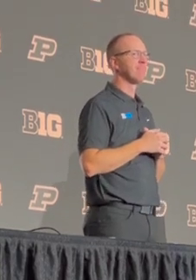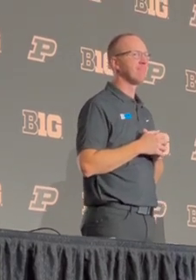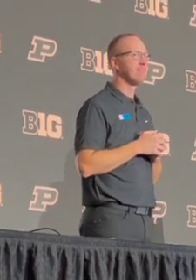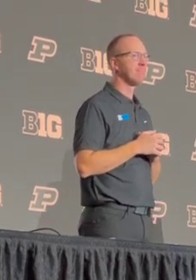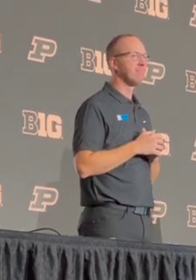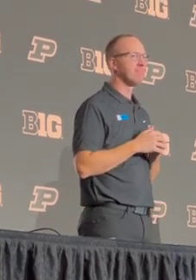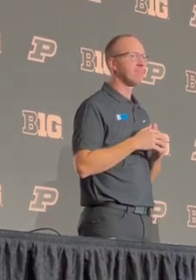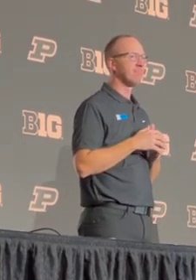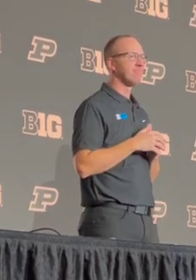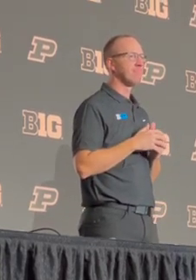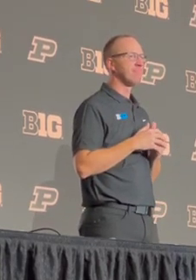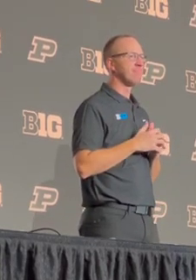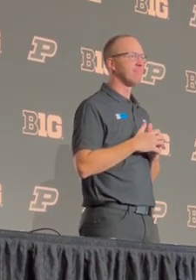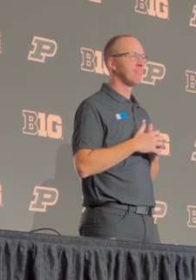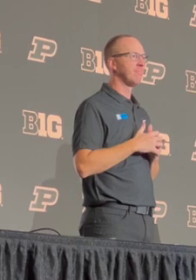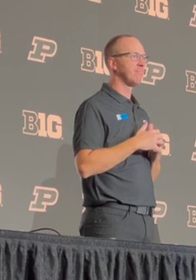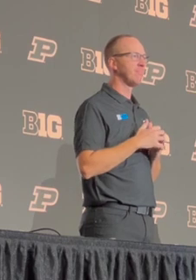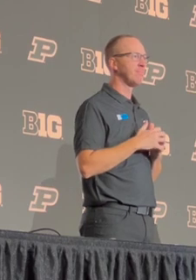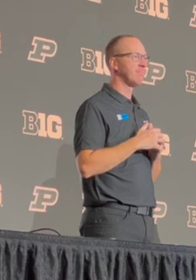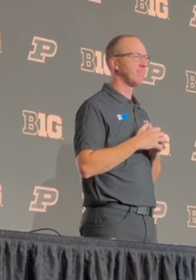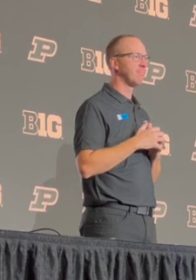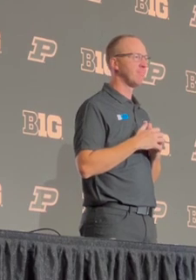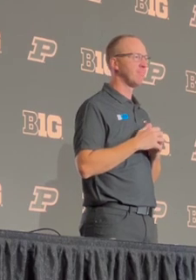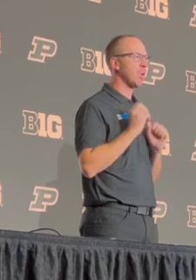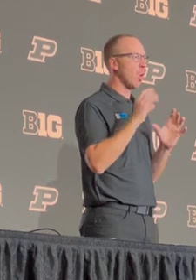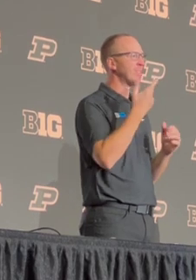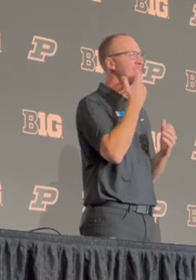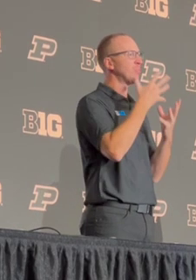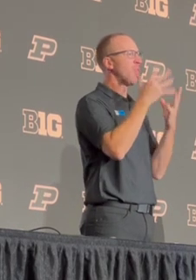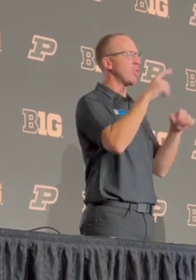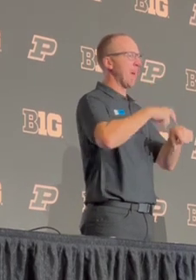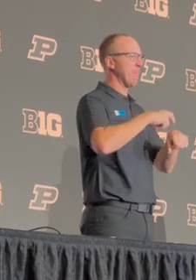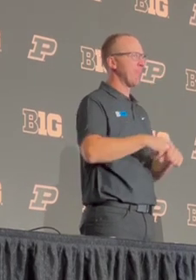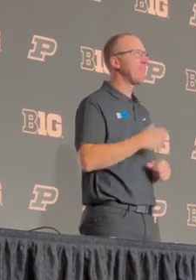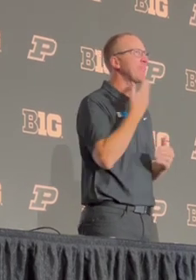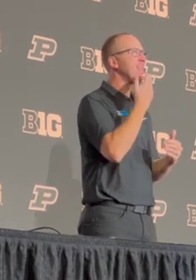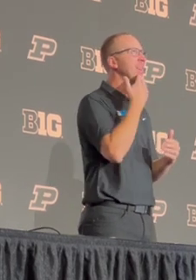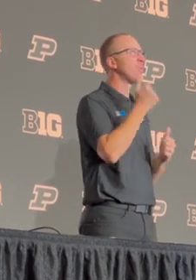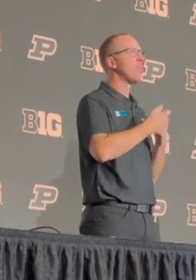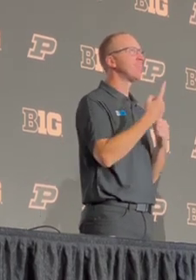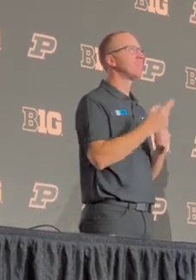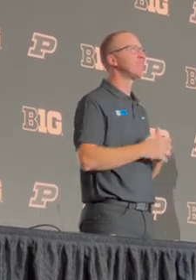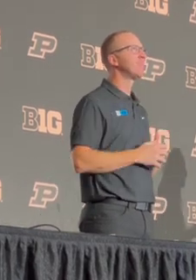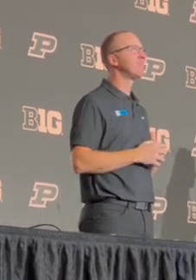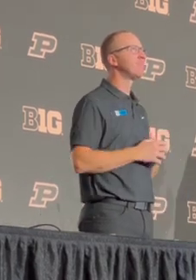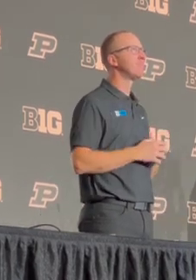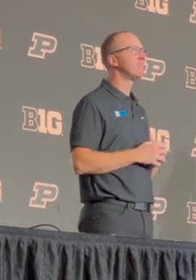Coach, thank you so much for your time. All right, thank you guys.